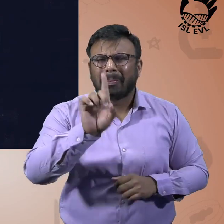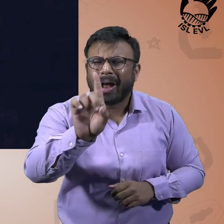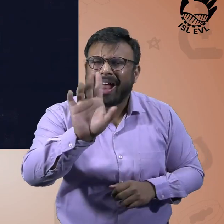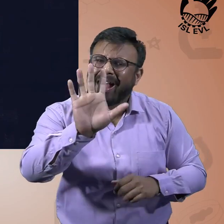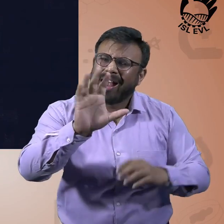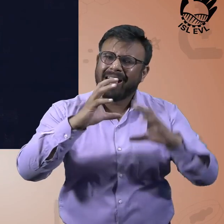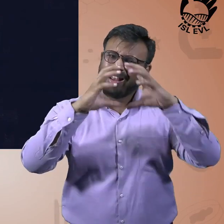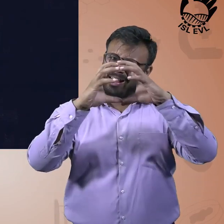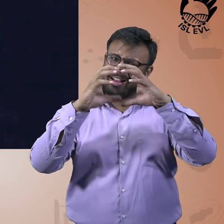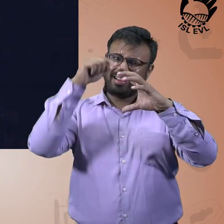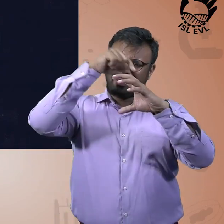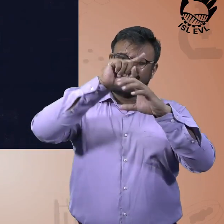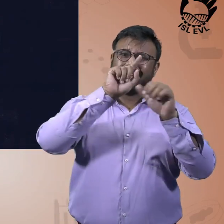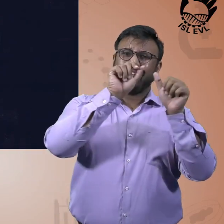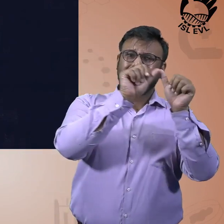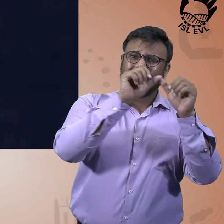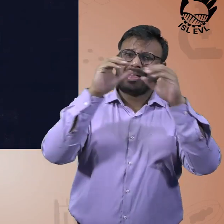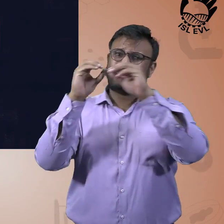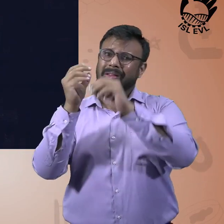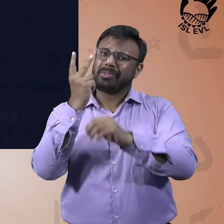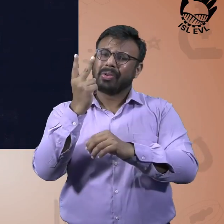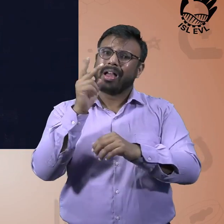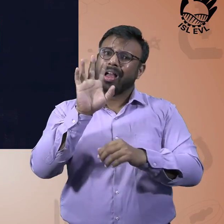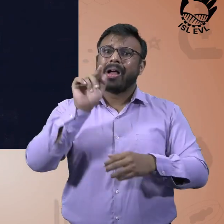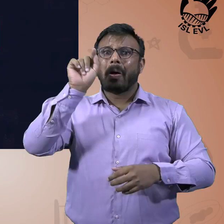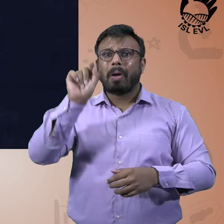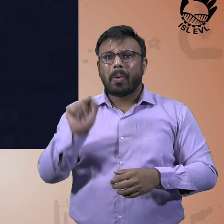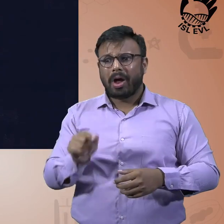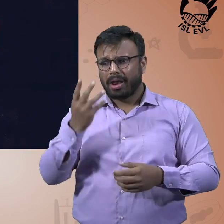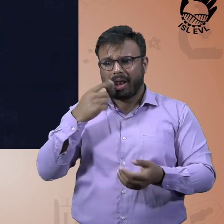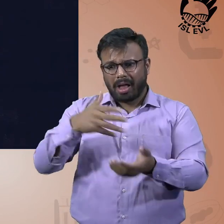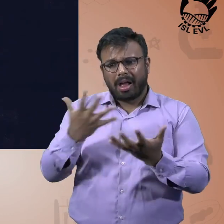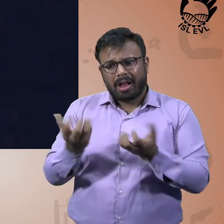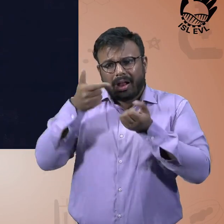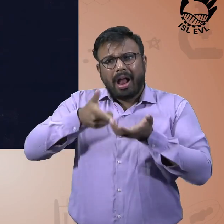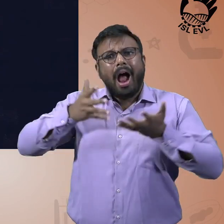types. But how do we get four blood types from only two antigens?